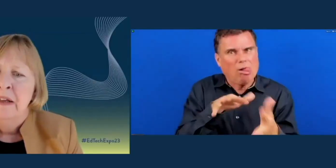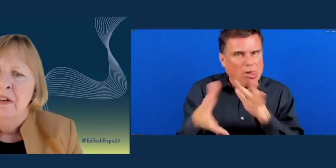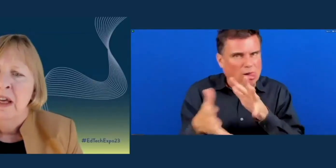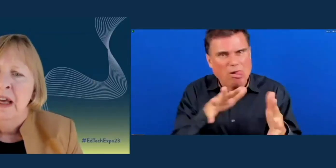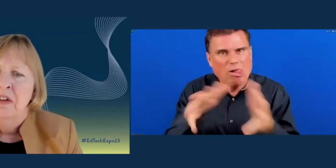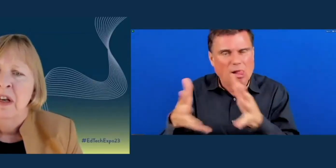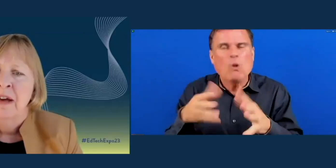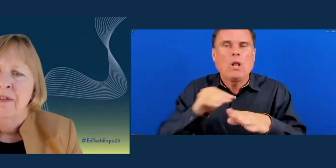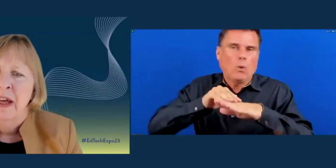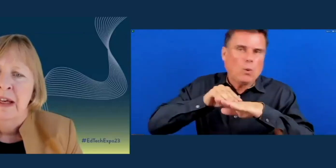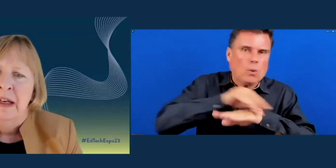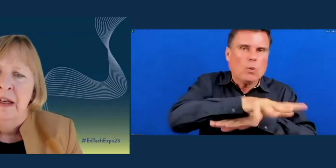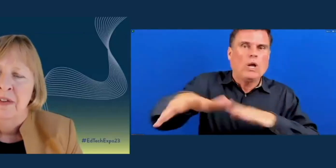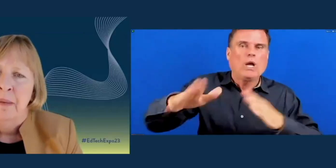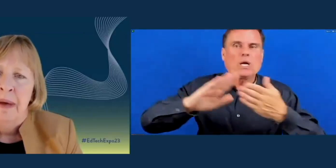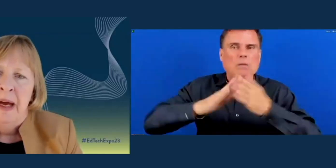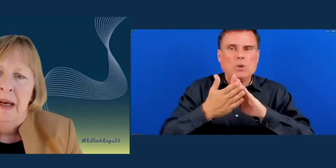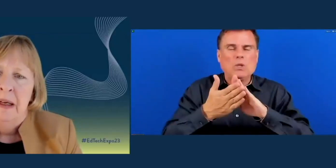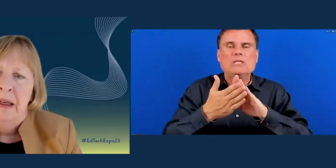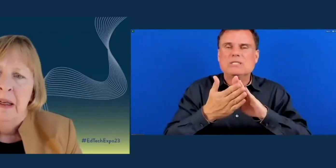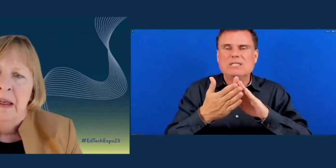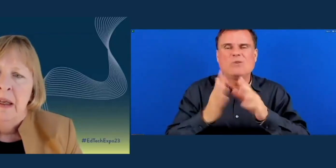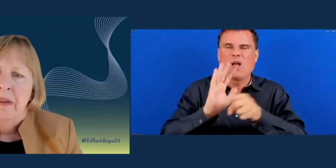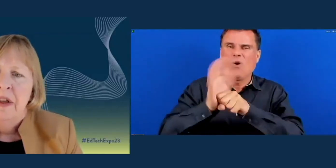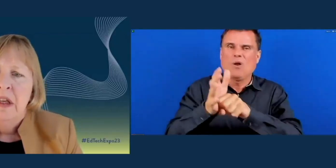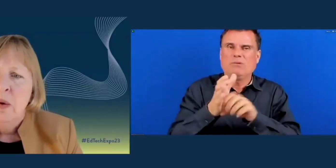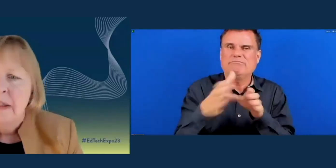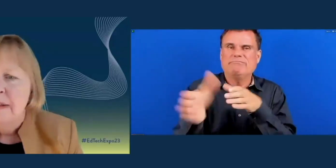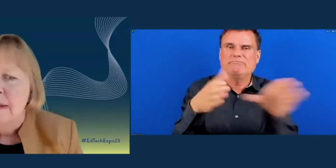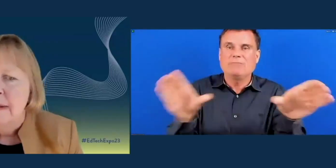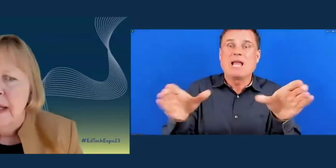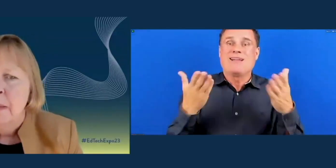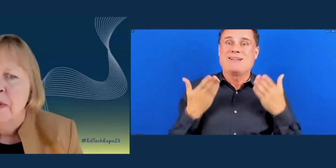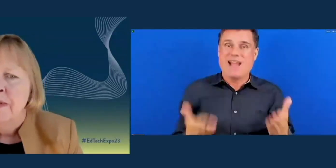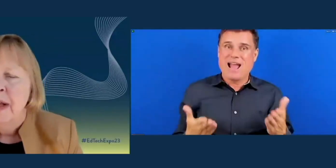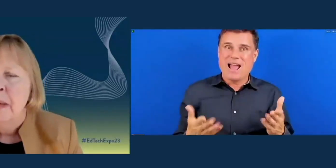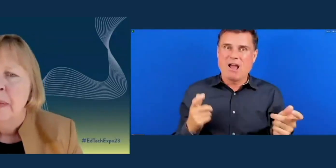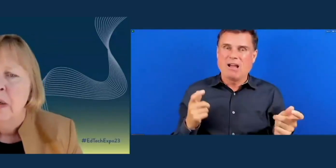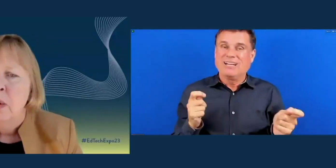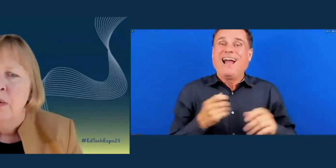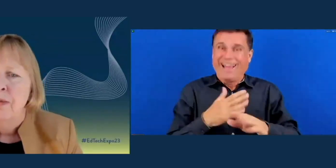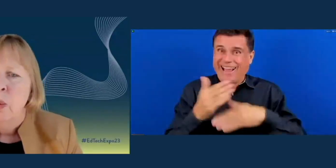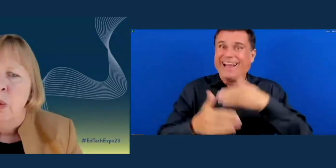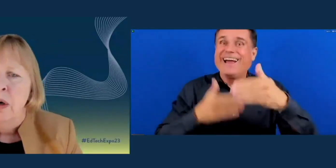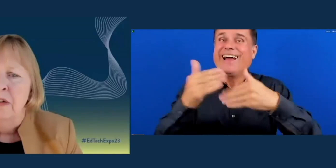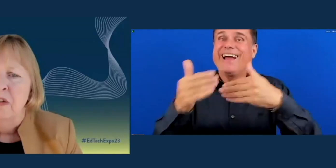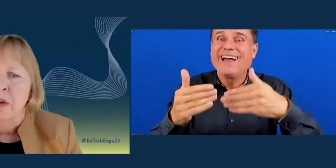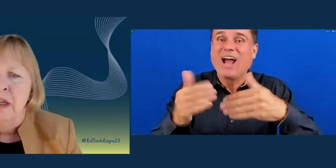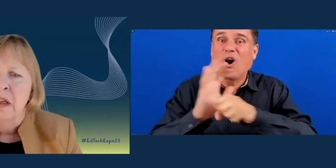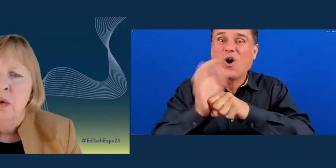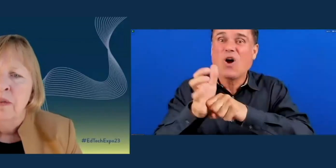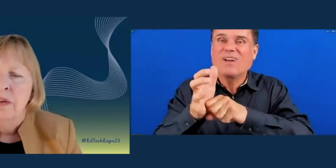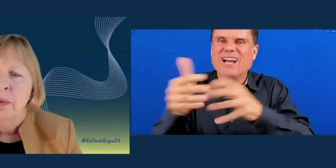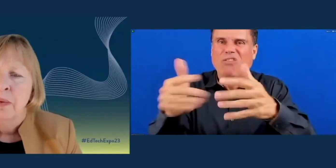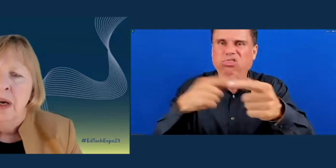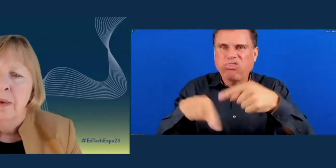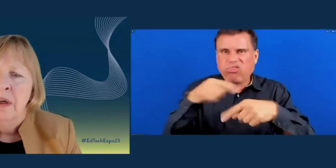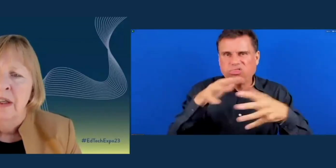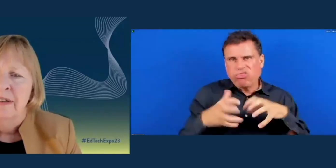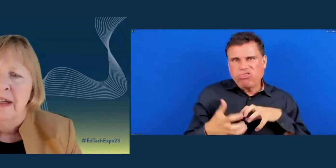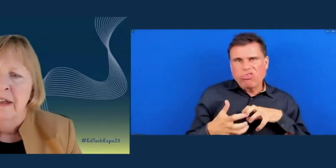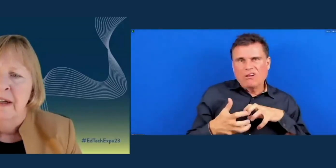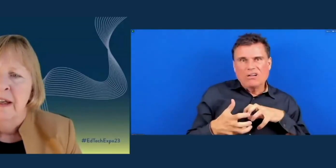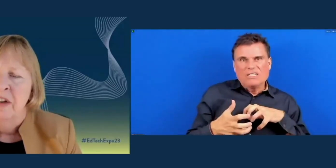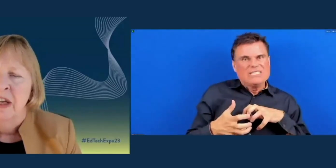in education have taken a step back. The UN Sustainable Development Goal 4, ensuring universal primary